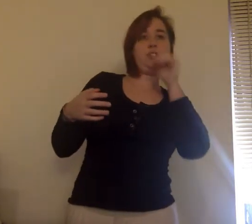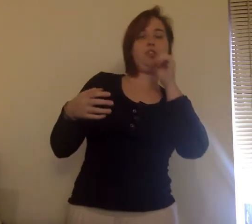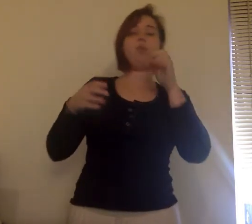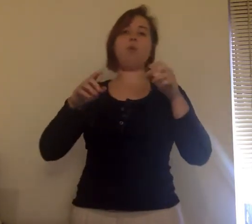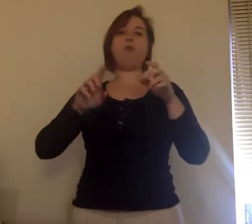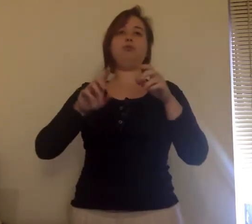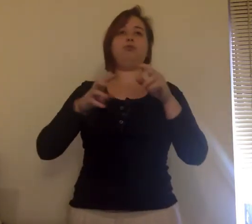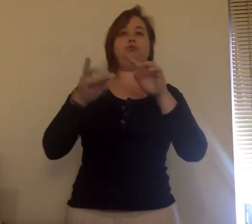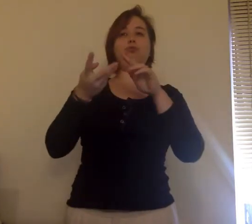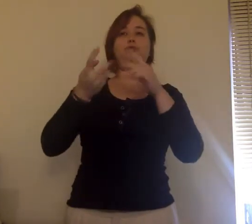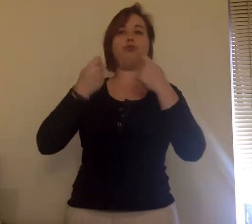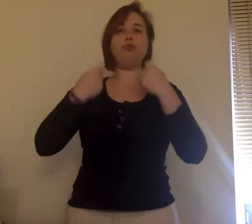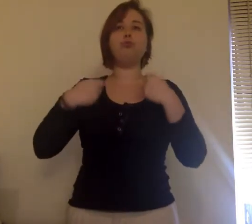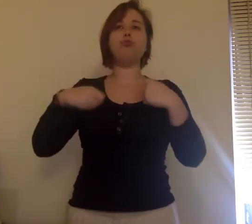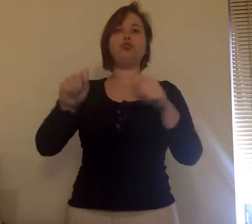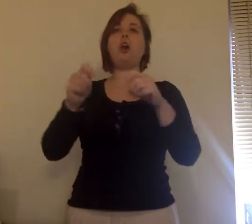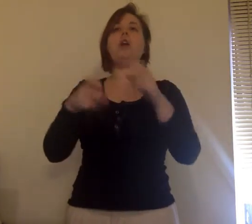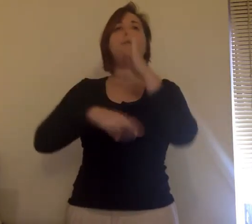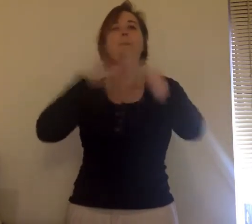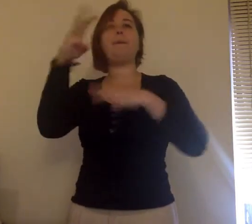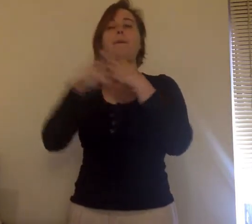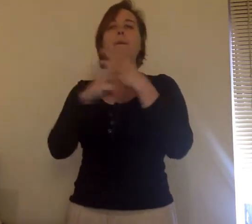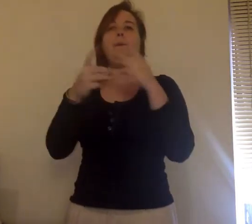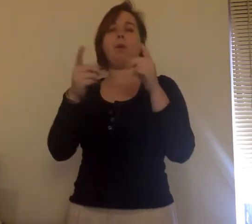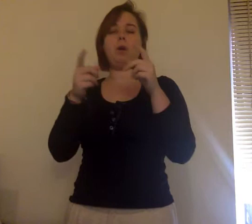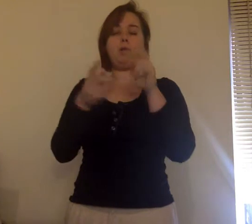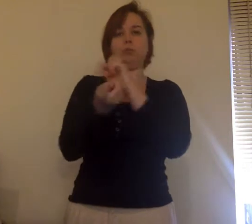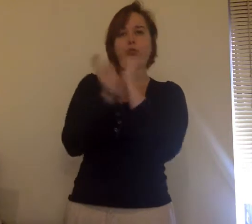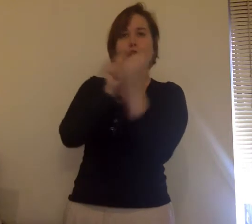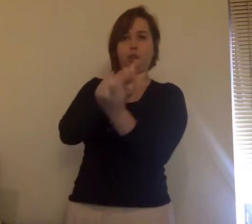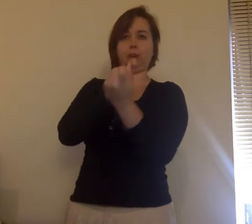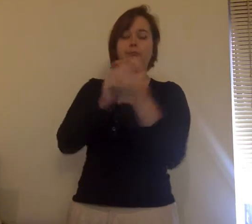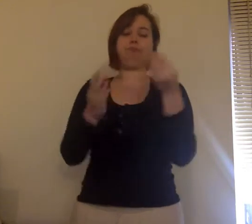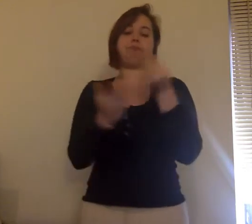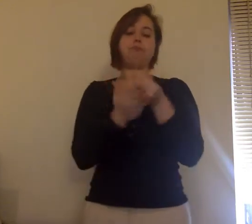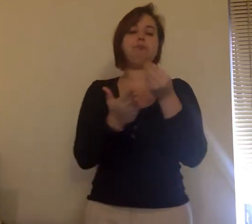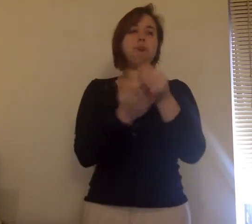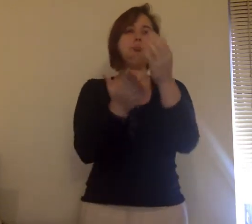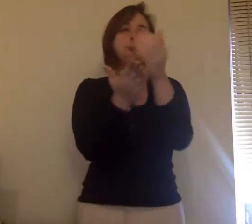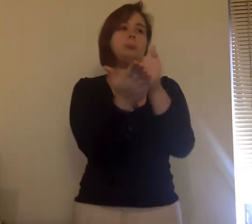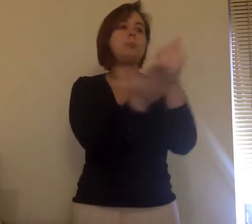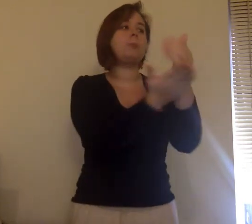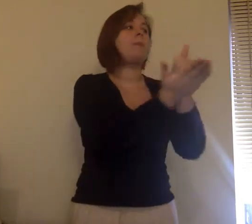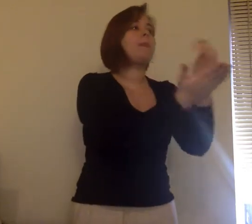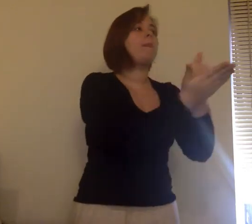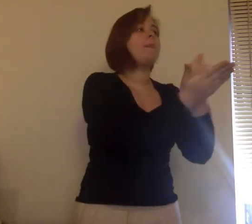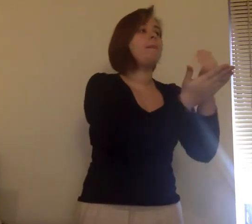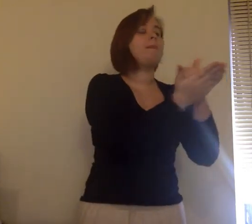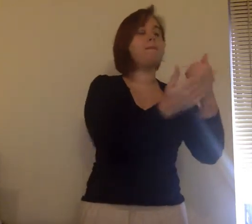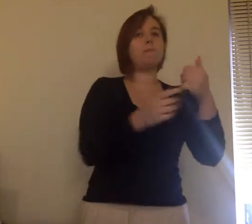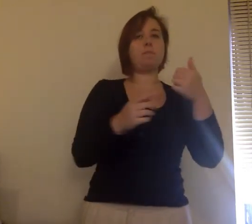raised all the money to come here ourselves, to come 5,000 miles to tell you adults you must change your